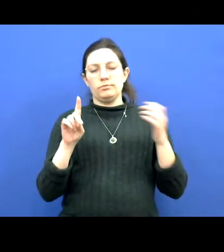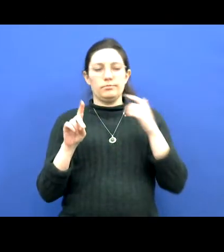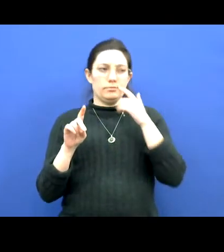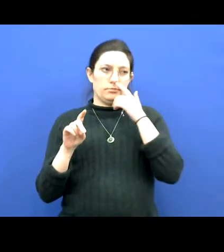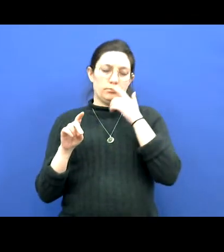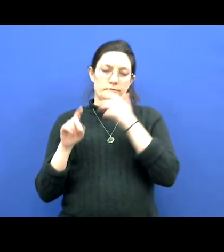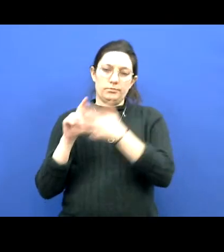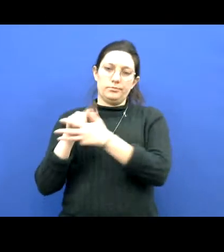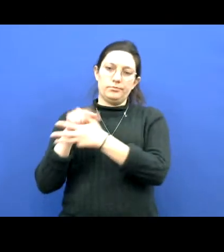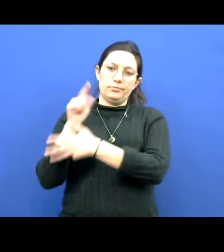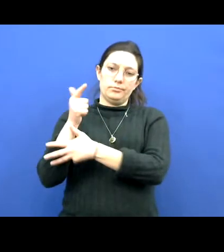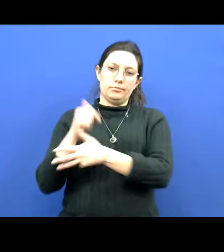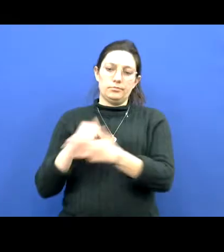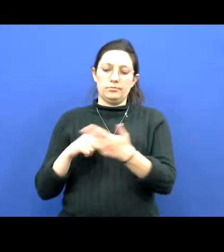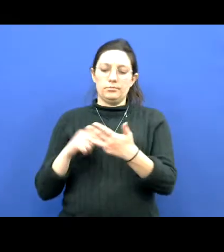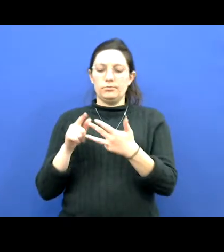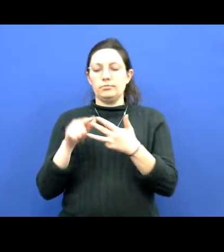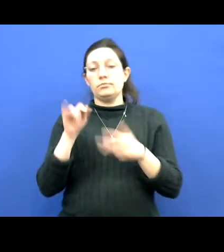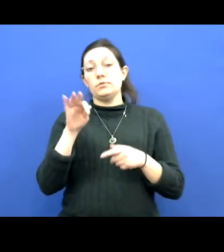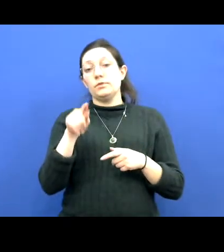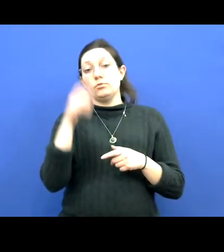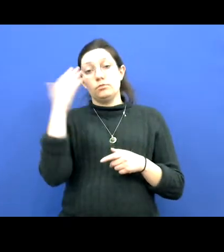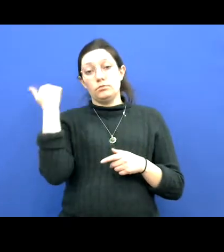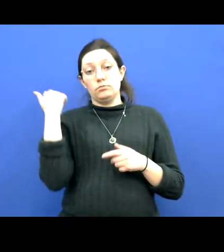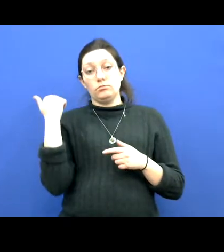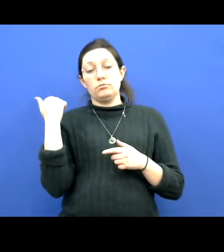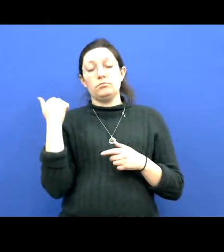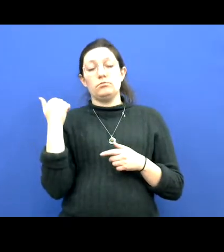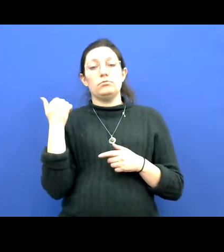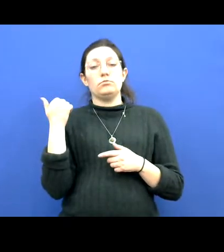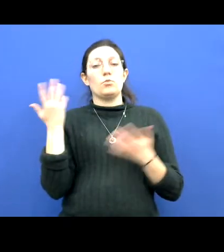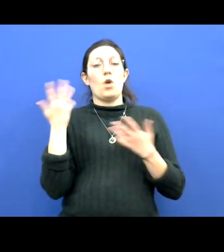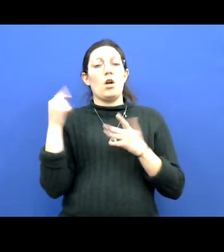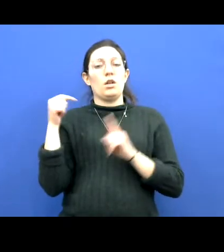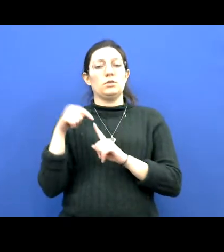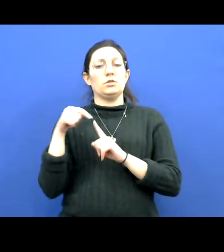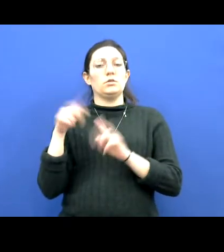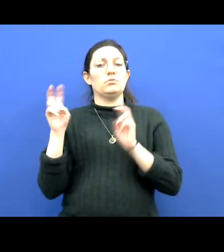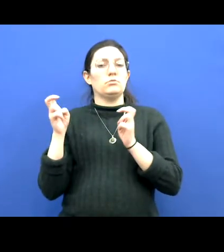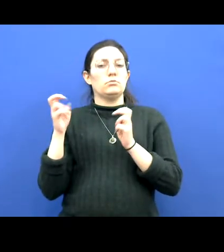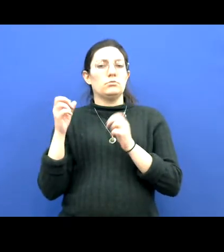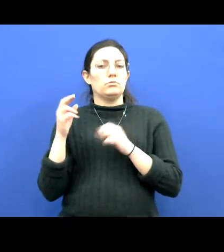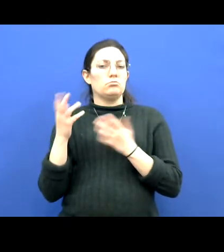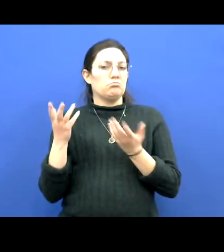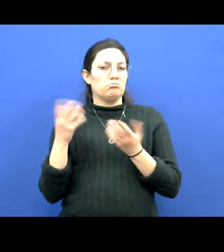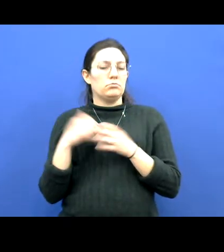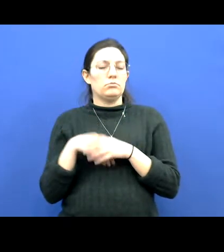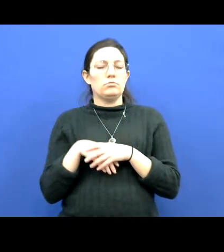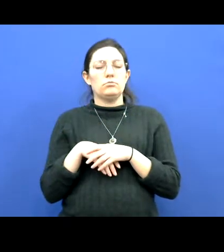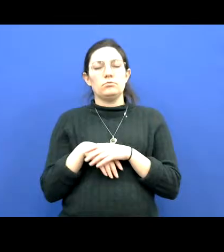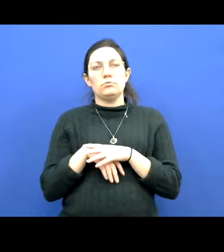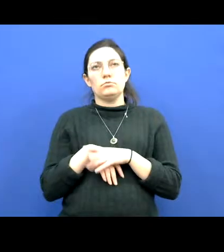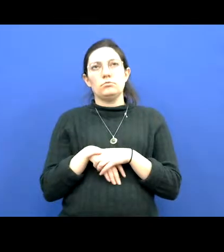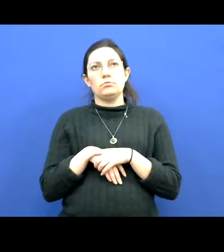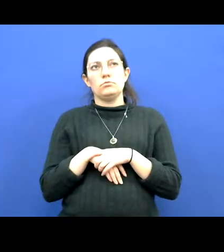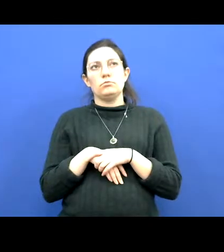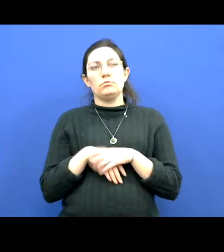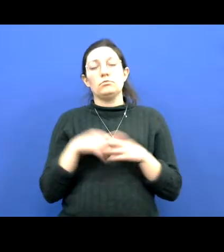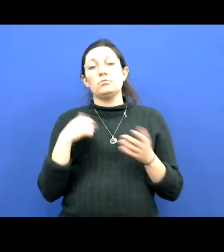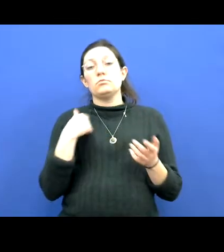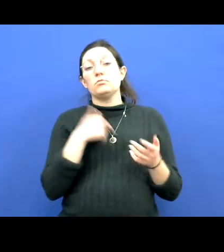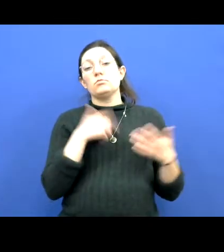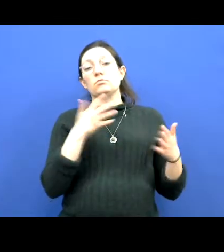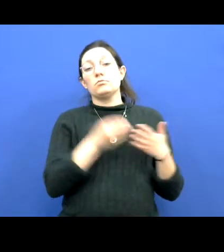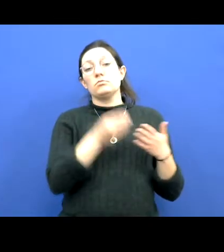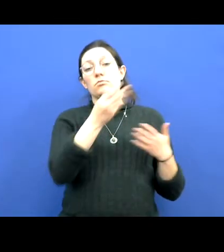who don't remember what this is about, basically we acquired new land on